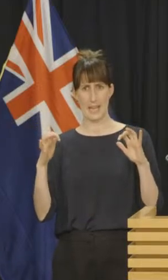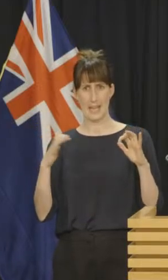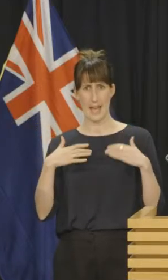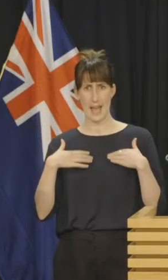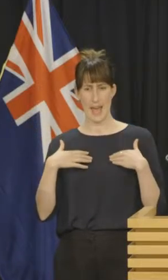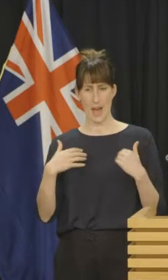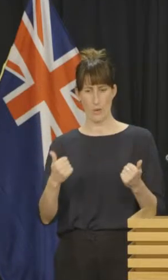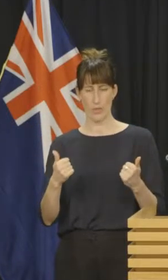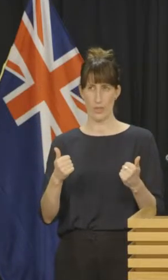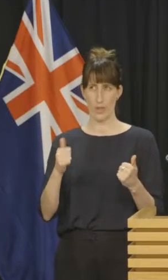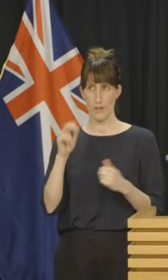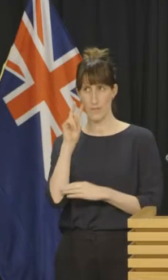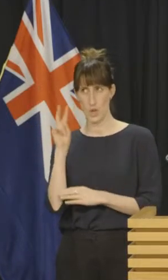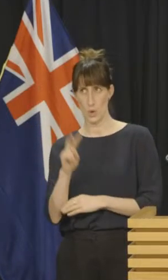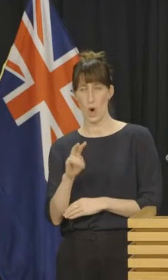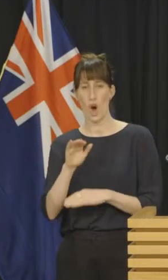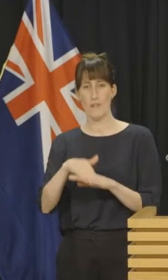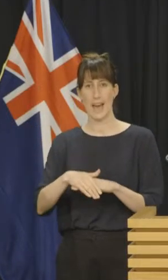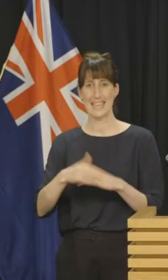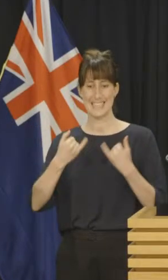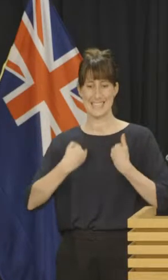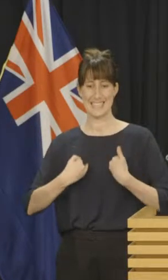sick leave?